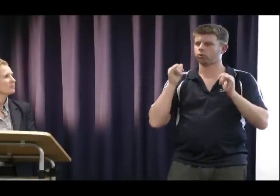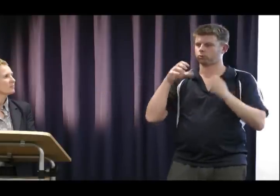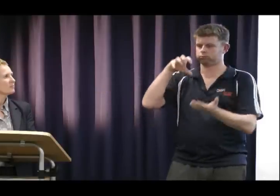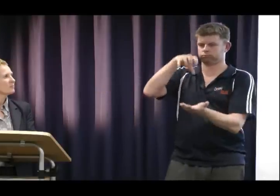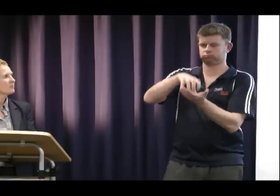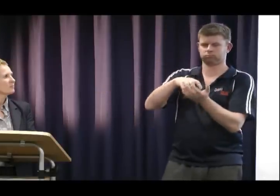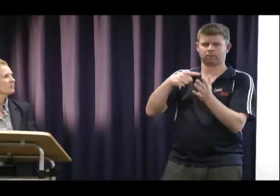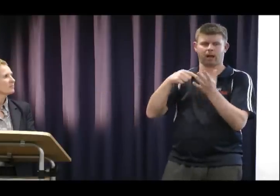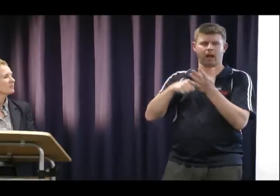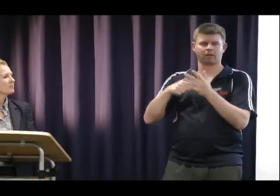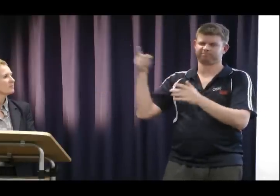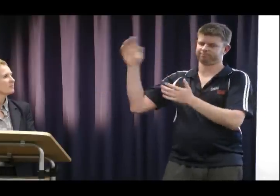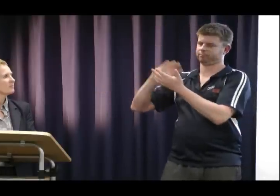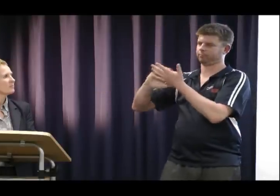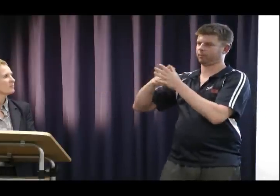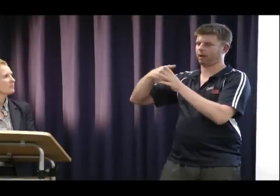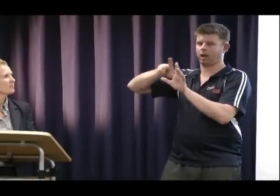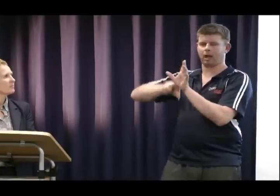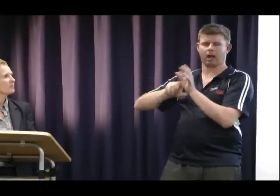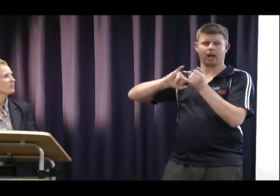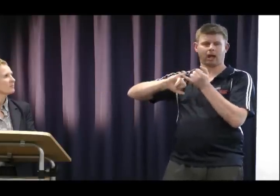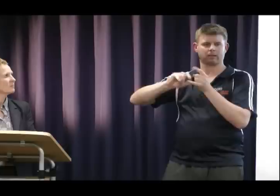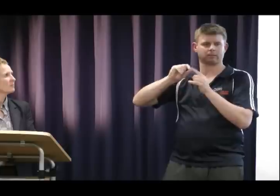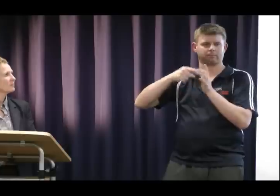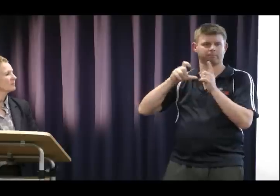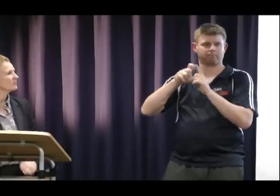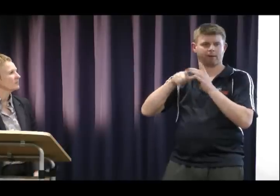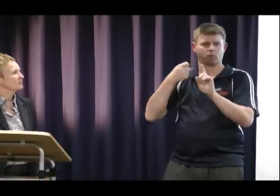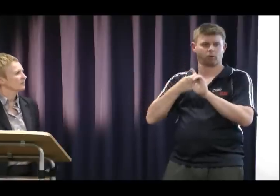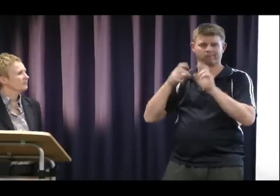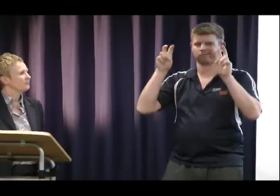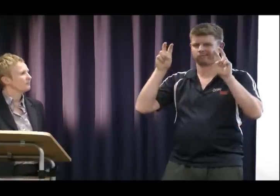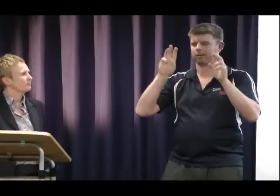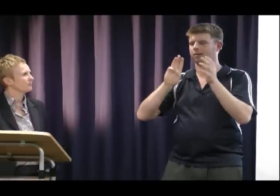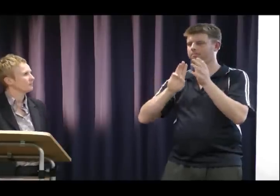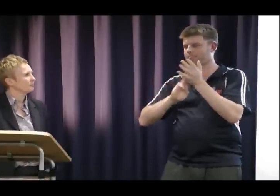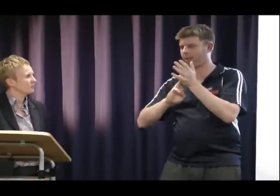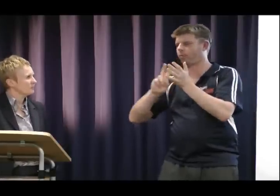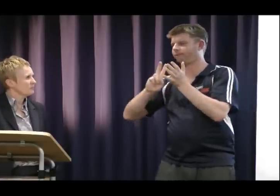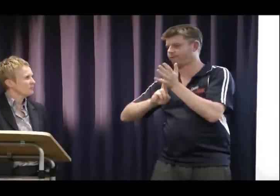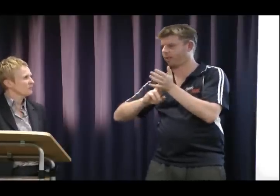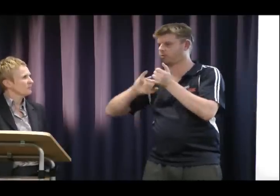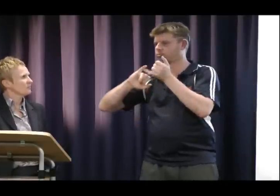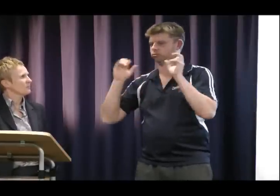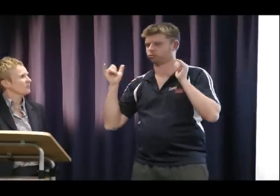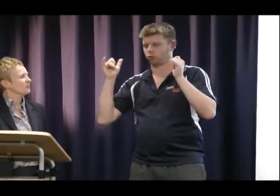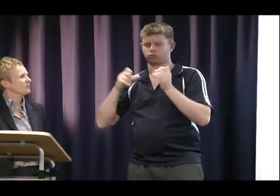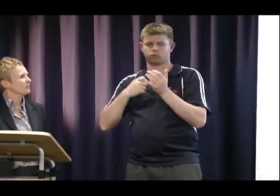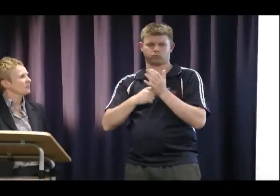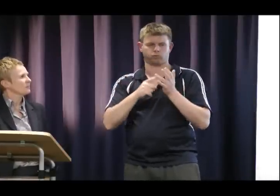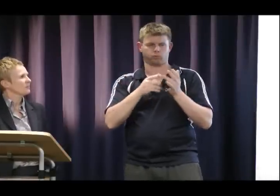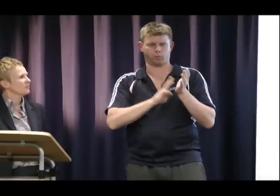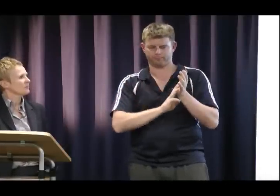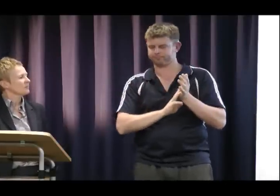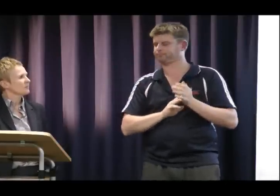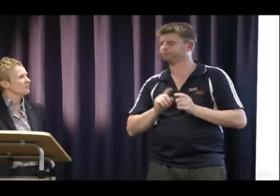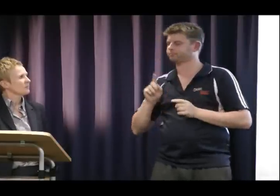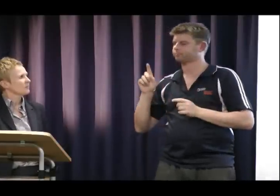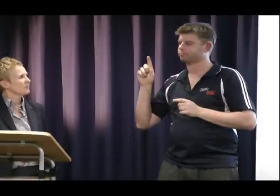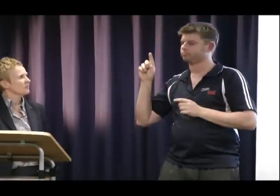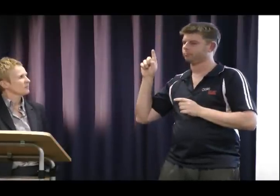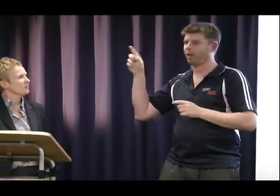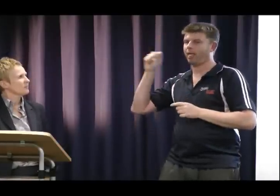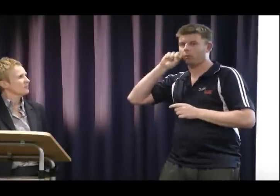community, etc. With the social centre at Hayes Paddock in Kew, the Matthew Beale social room,